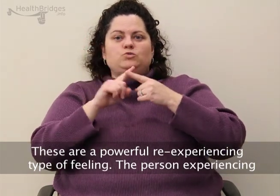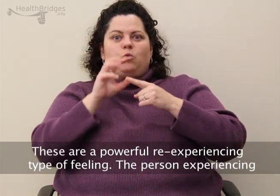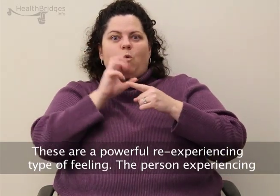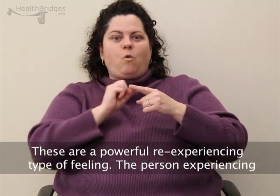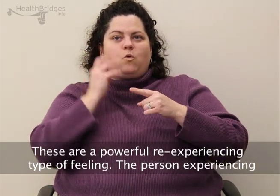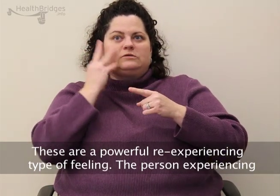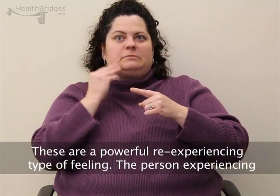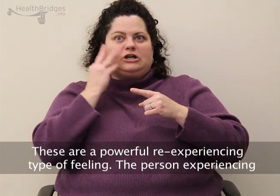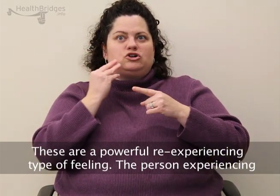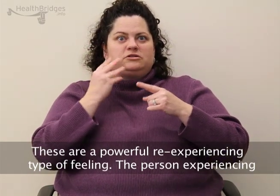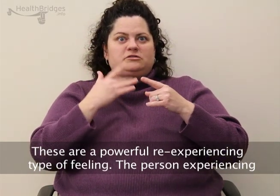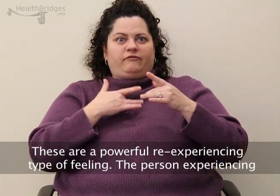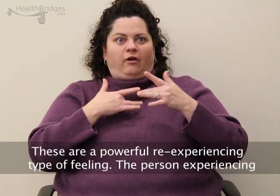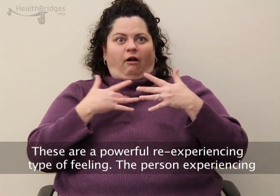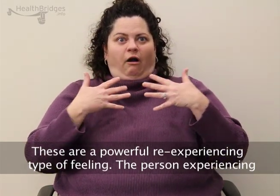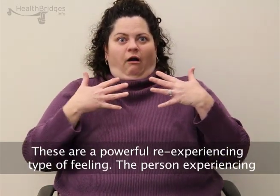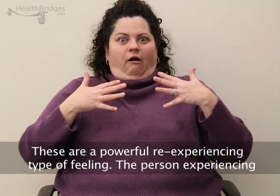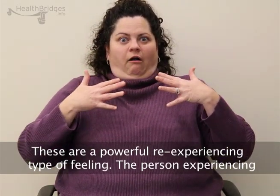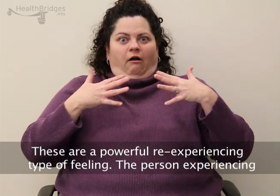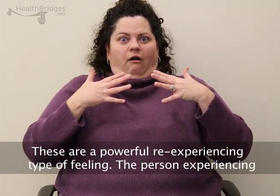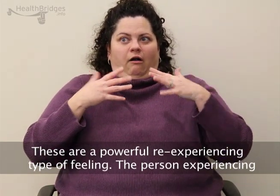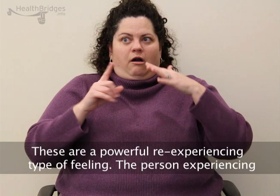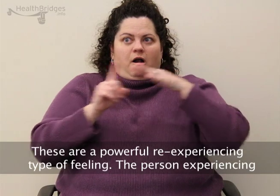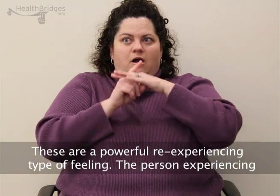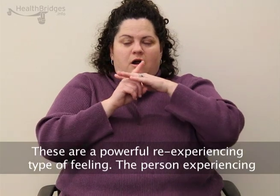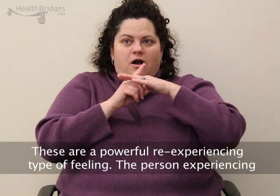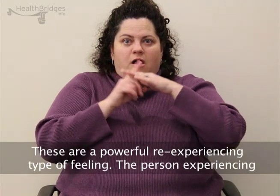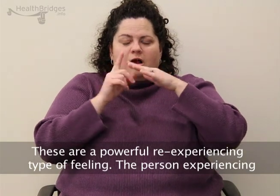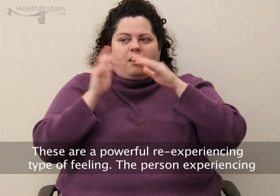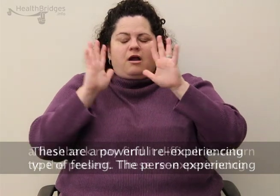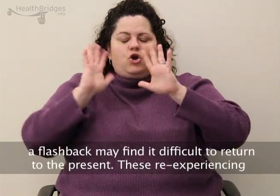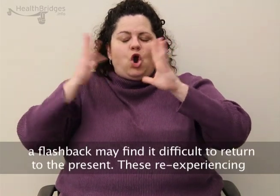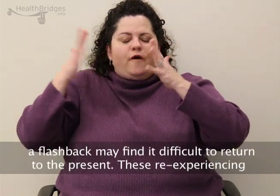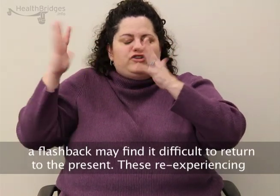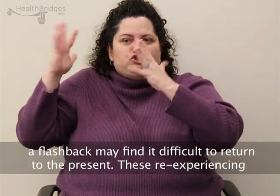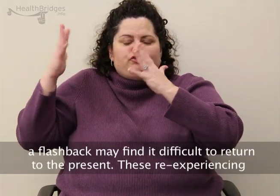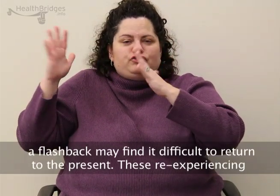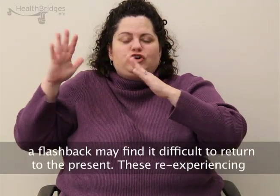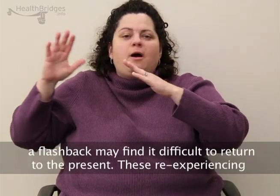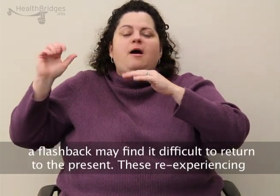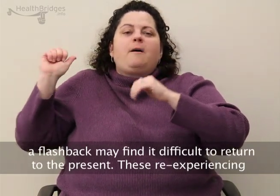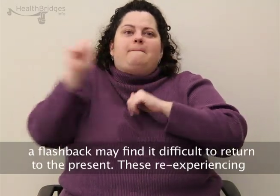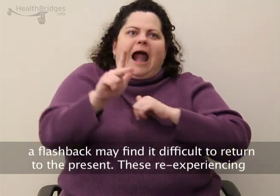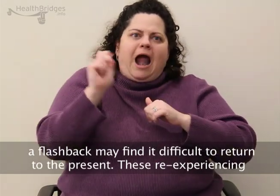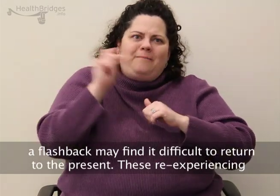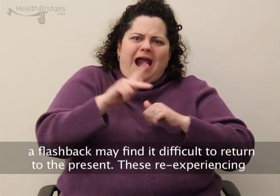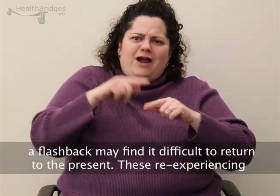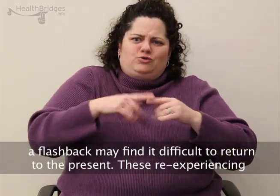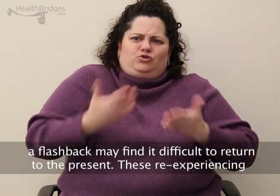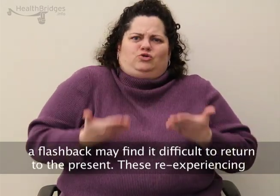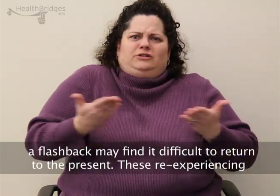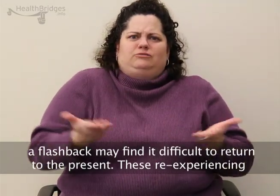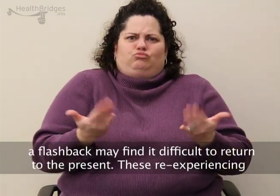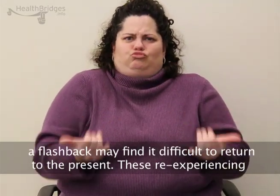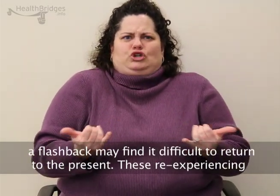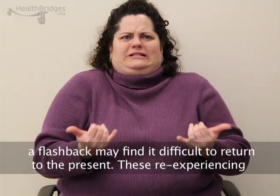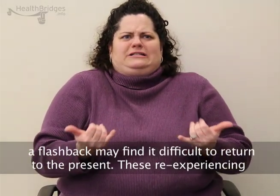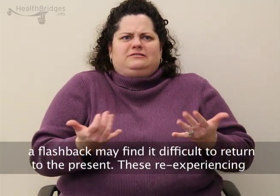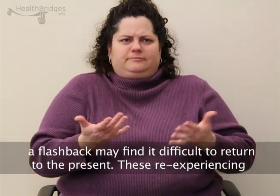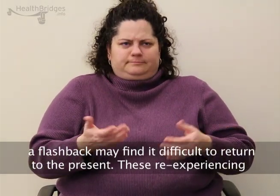of feeling. The person experiencing a flashback may find it difficult to return to the